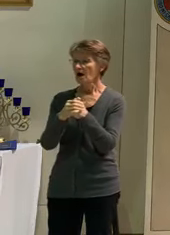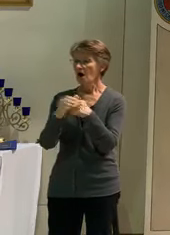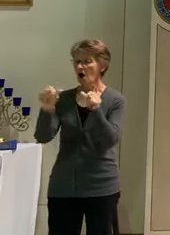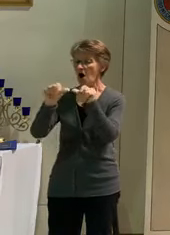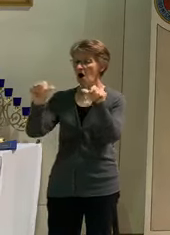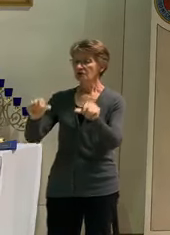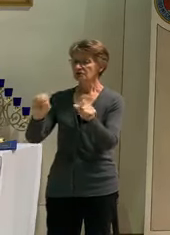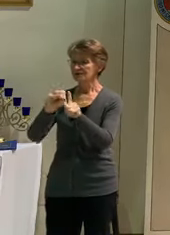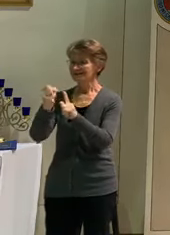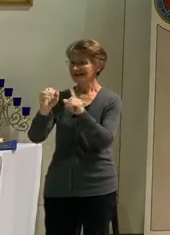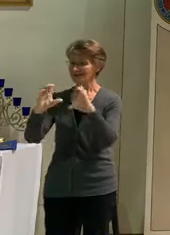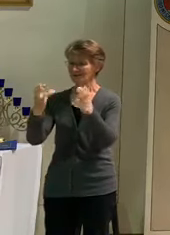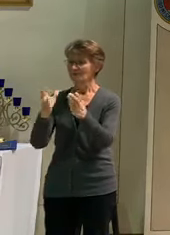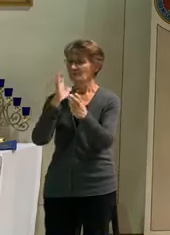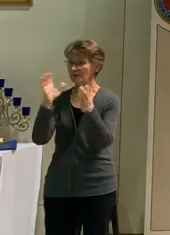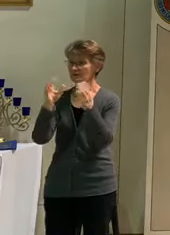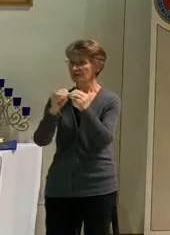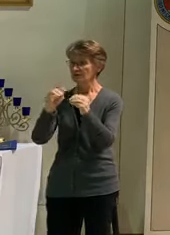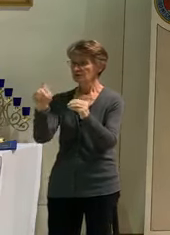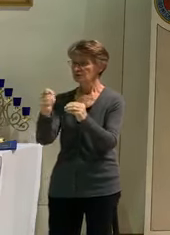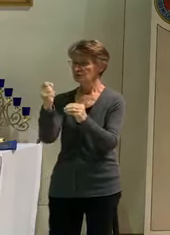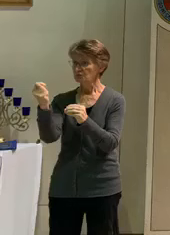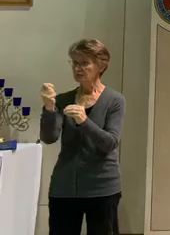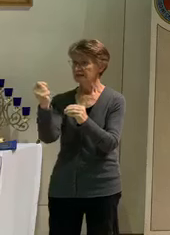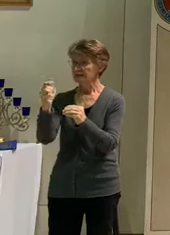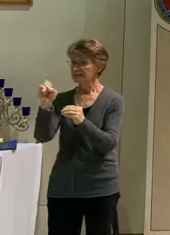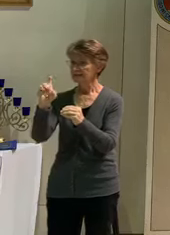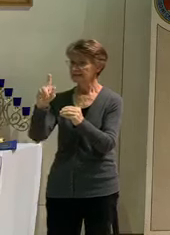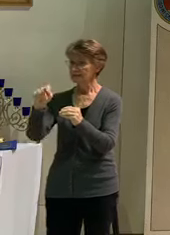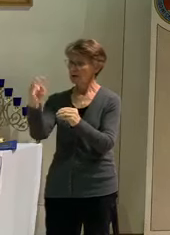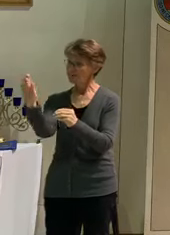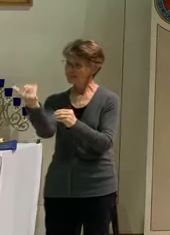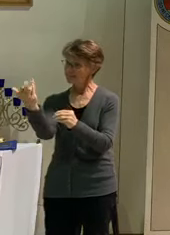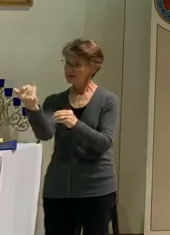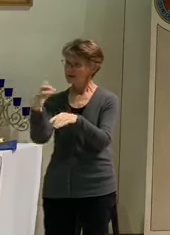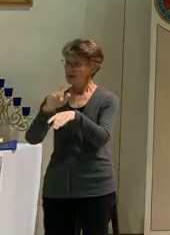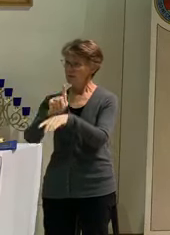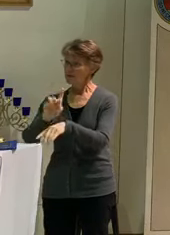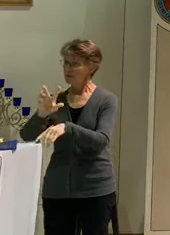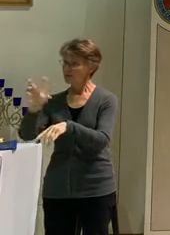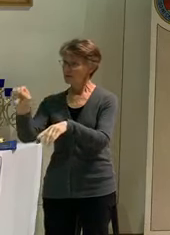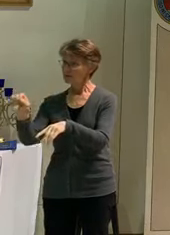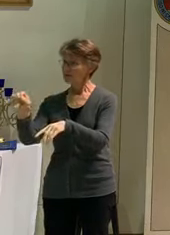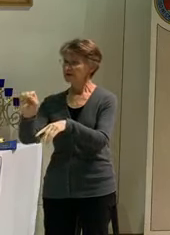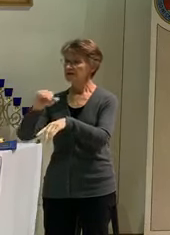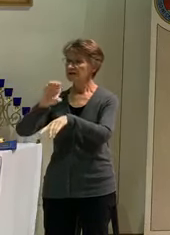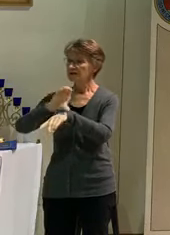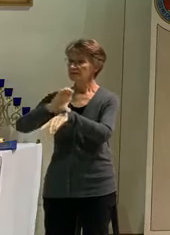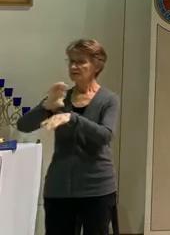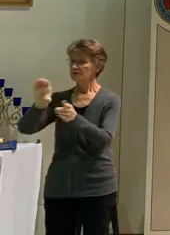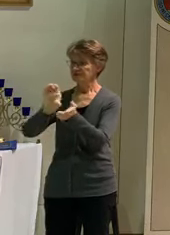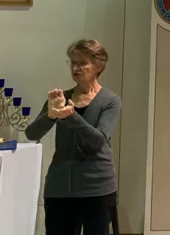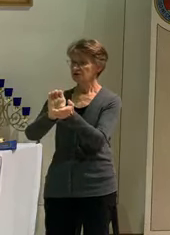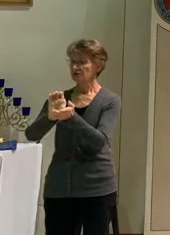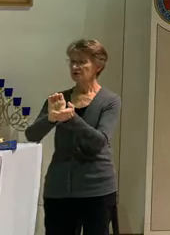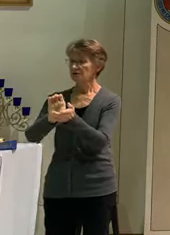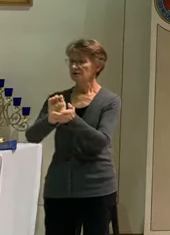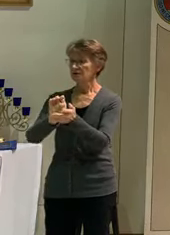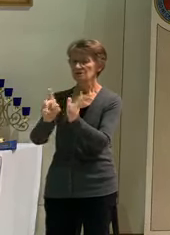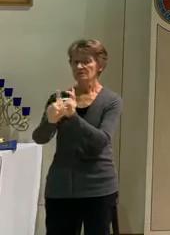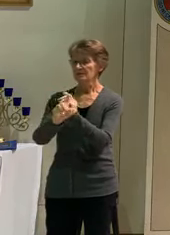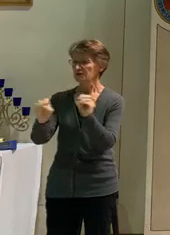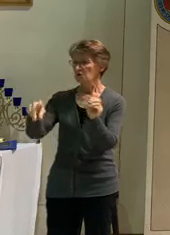Altar Society will meet this Tuesday, September 15th at 1:30 p.m. in the Parish Center. There will be